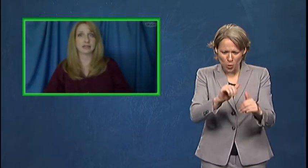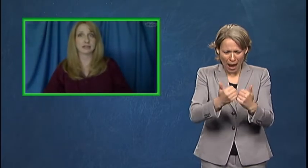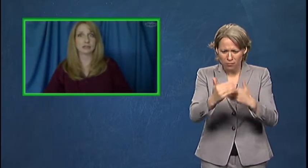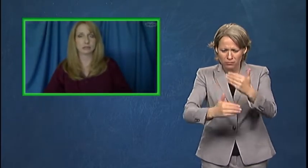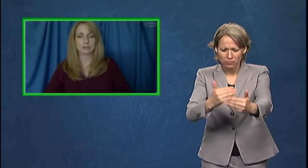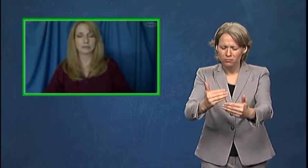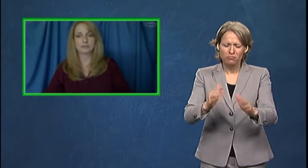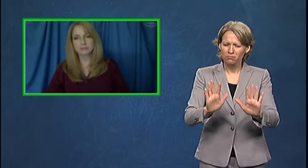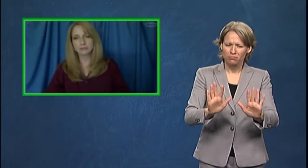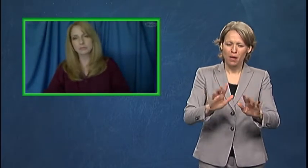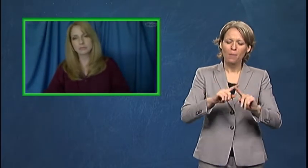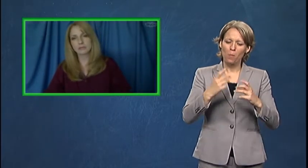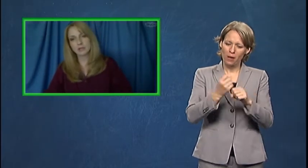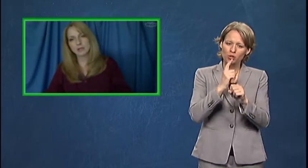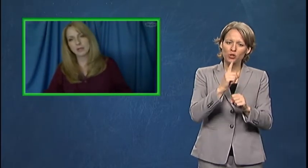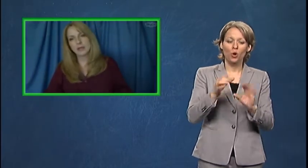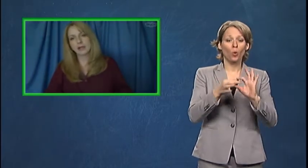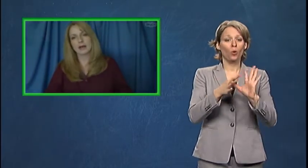to the deaf student.